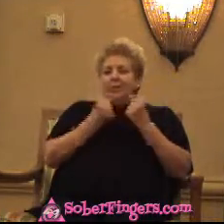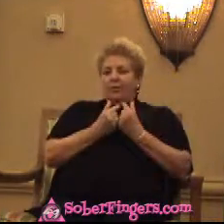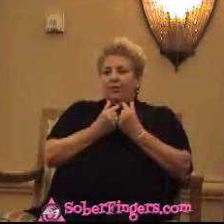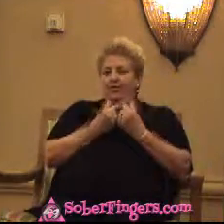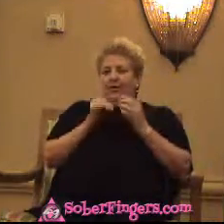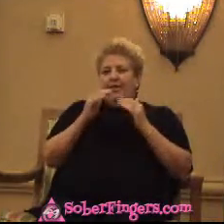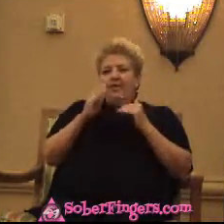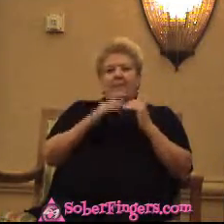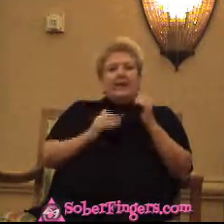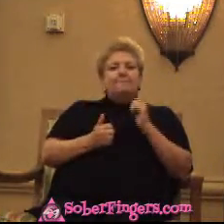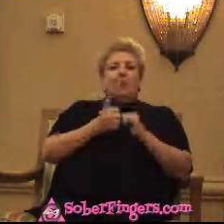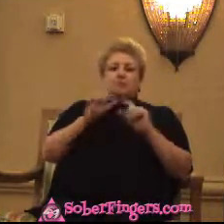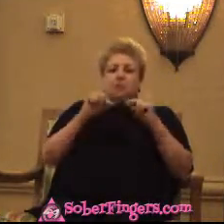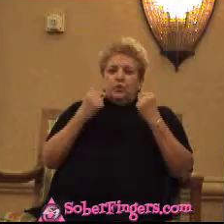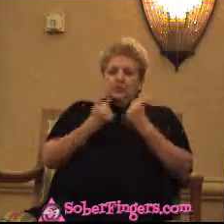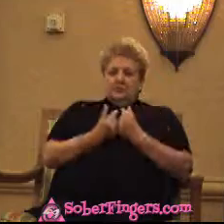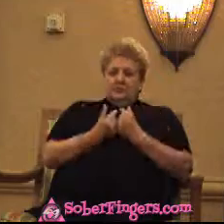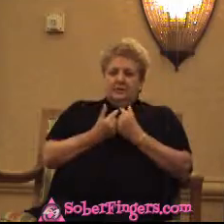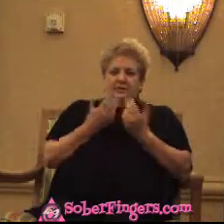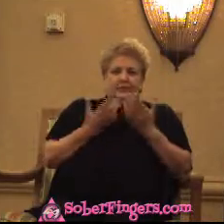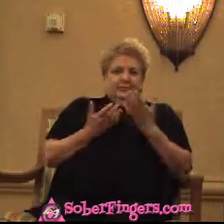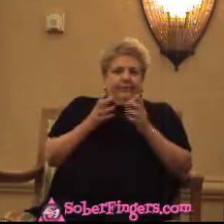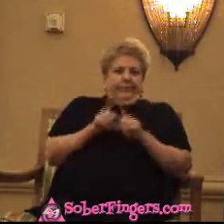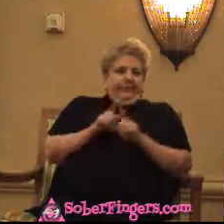I imagine there's probably 500 years of sobriety in that coffee group.